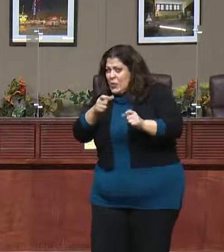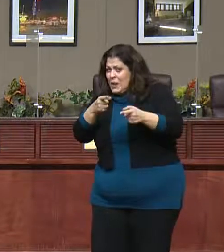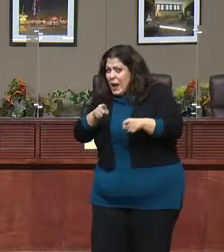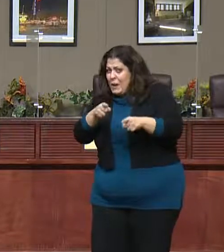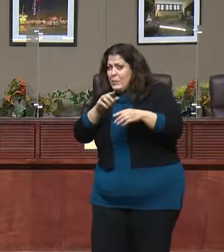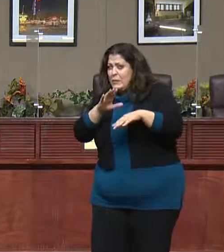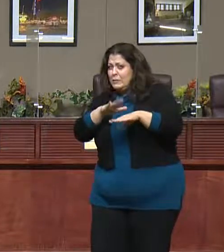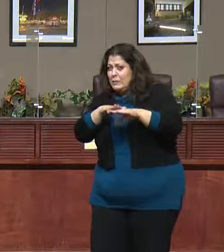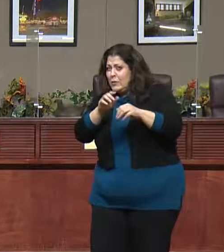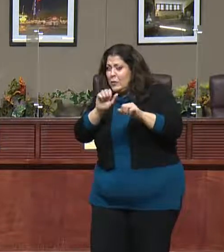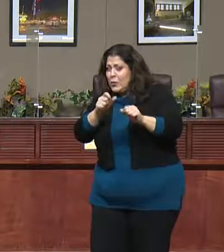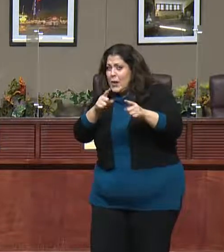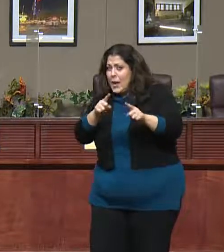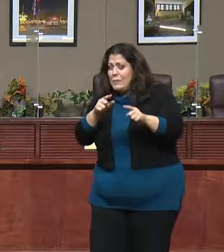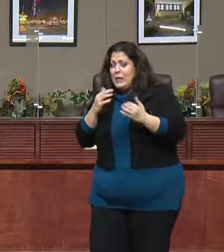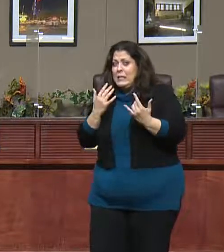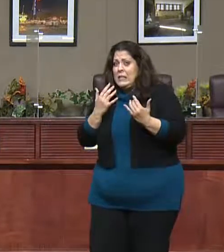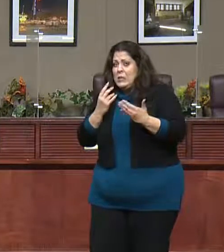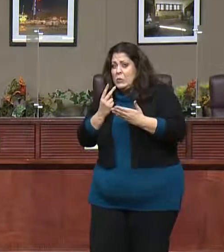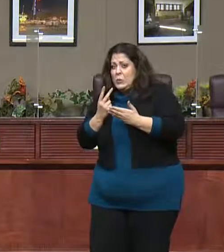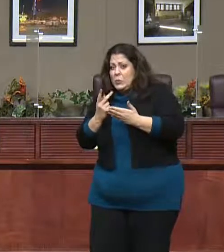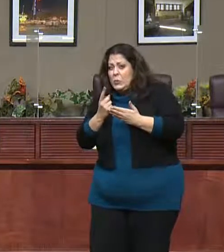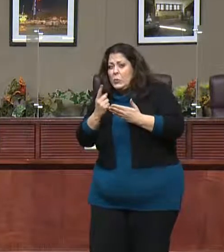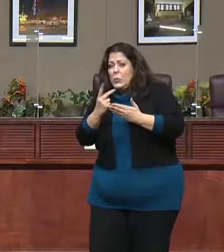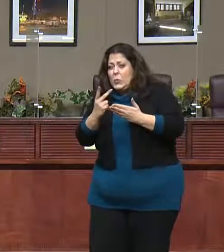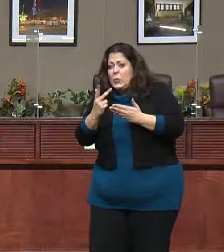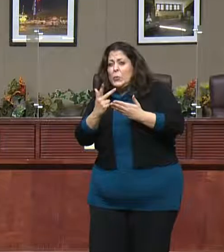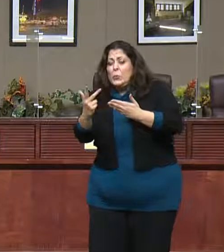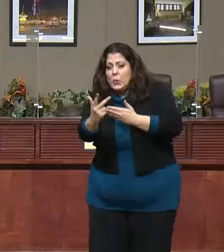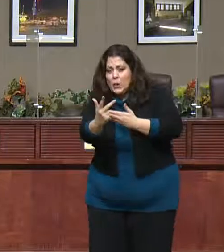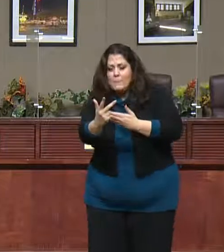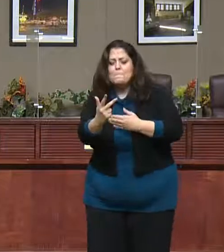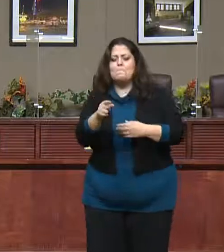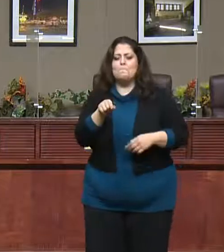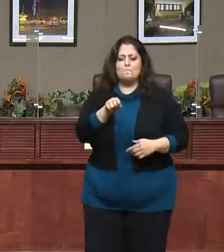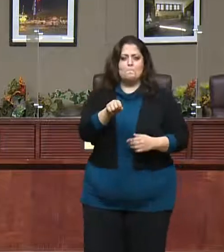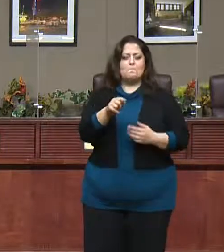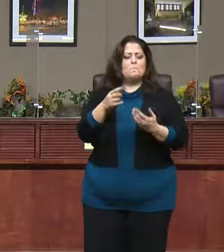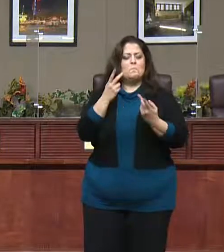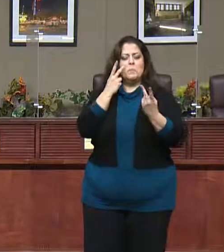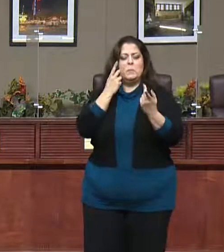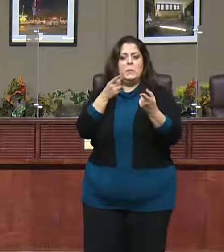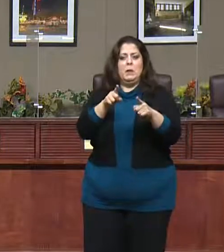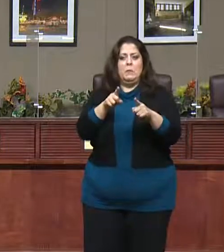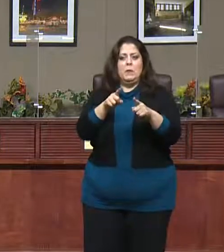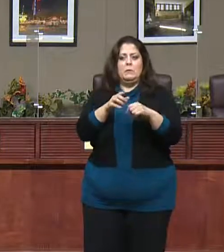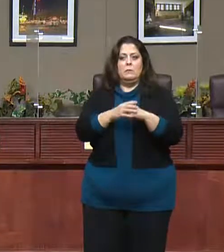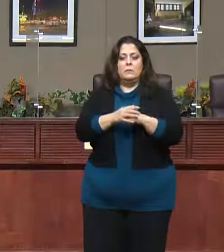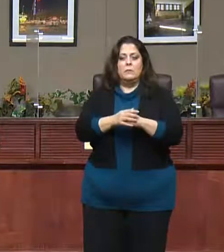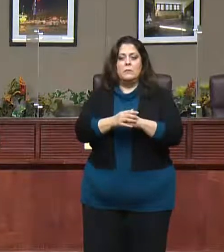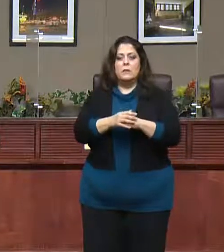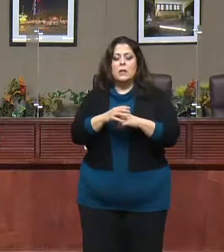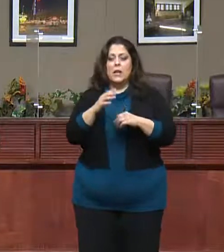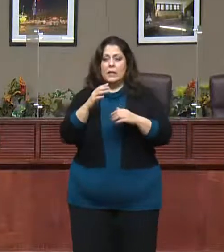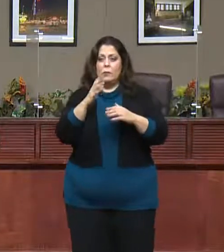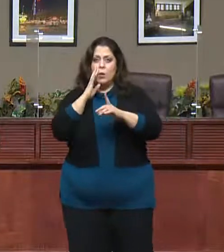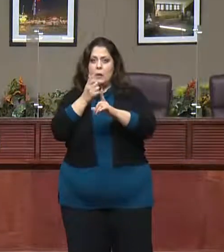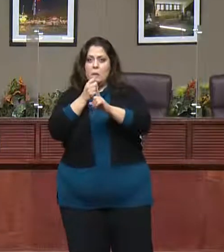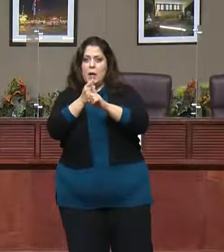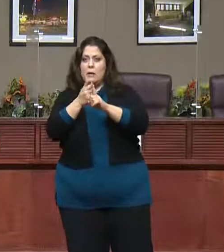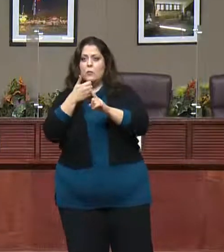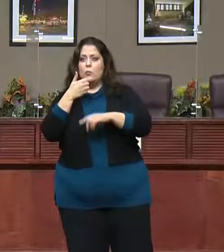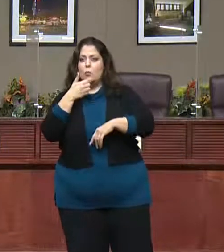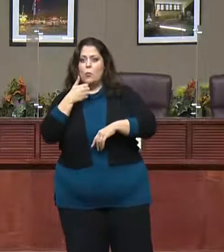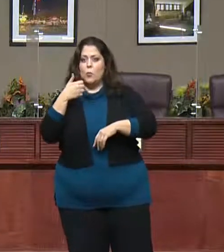3 to 4 weeks to move into that direction. And what is happening is moving older, and then we have the children, and now we